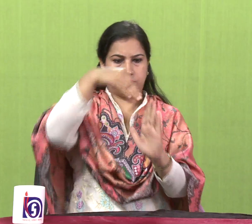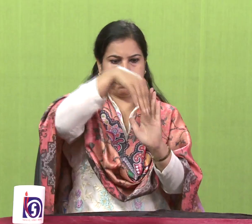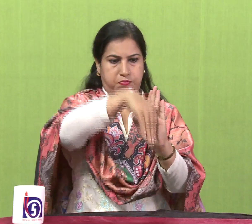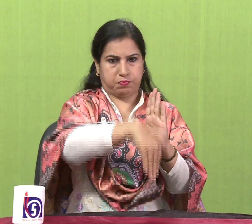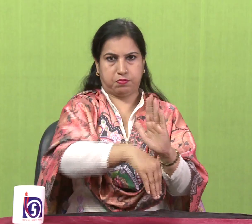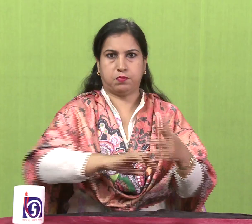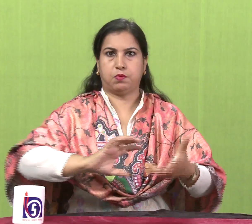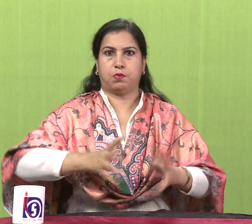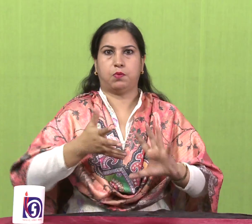degradation.